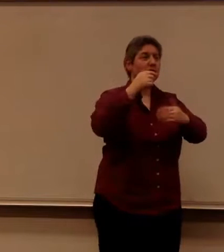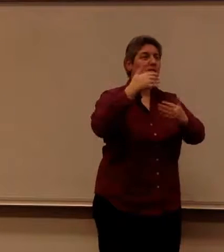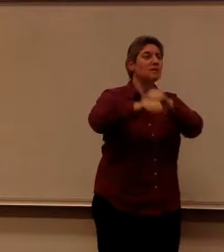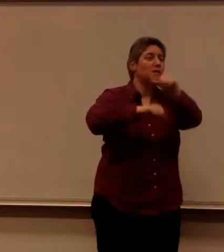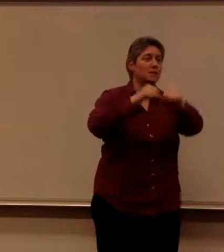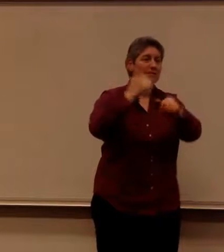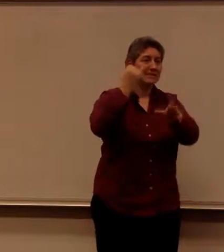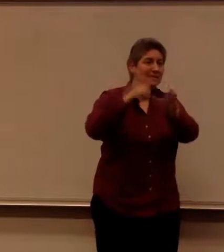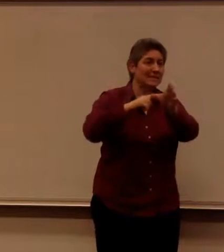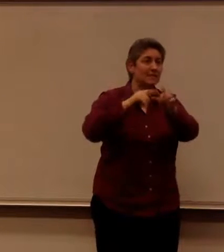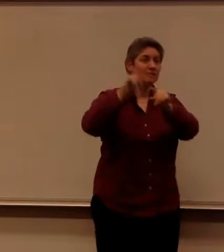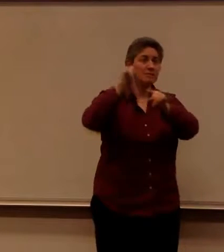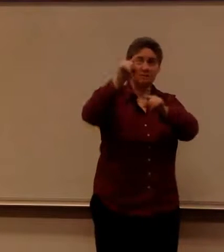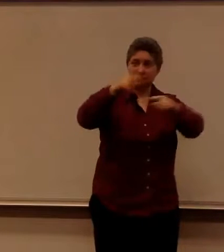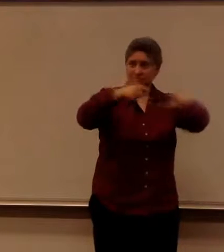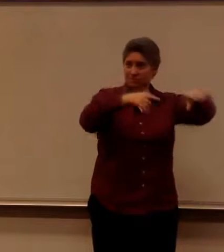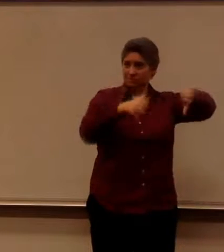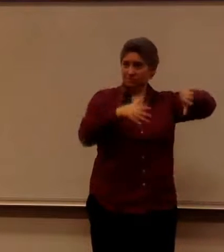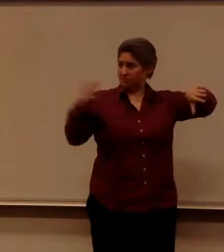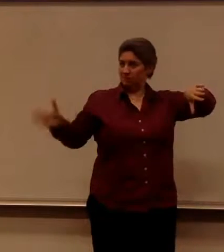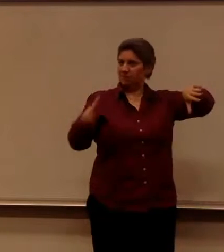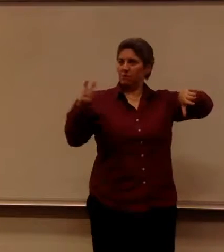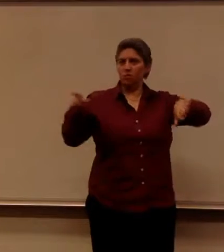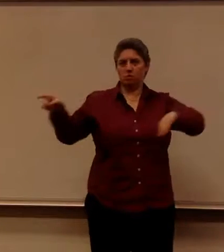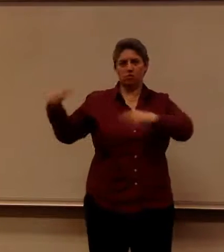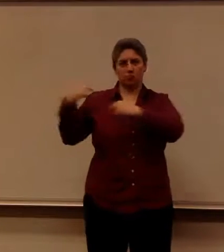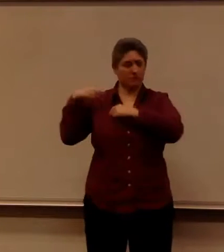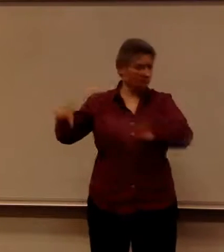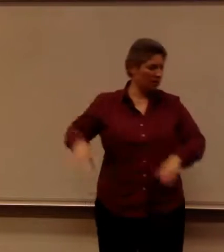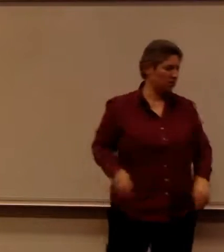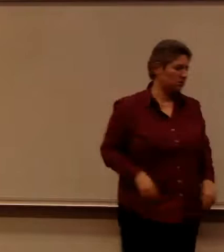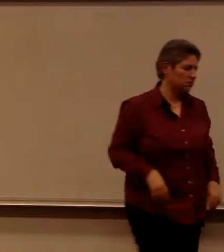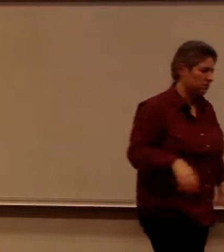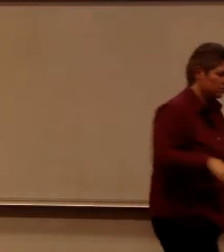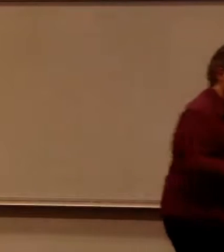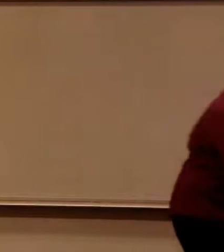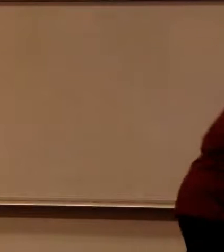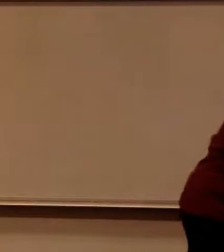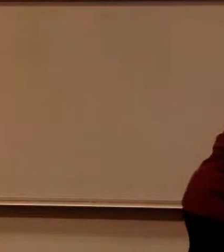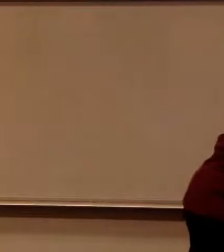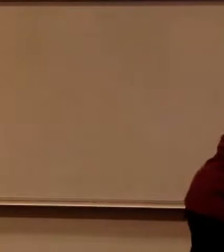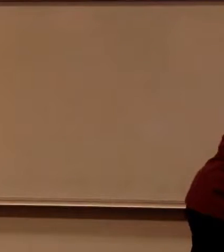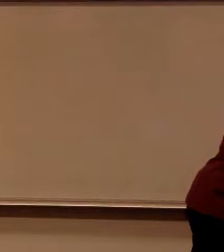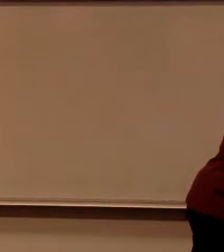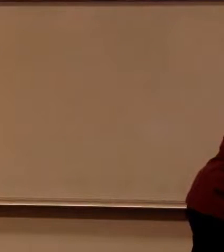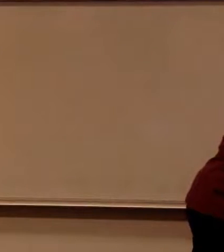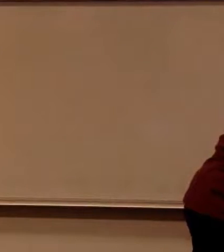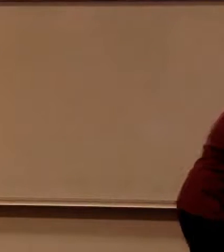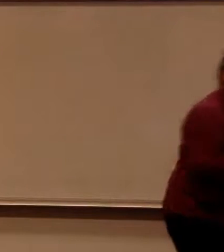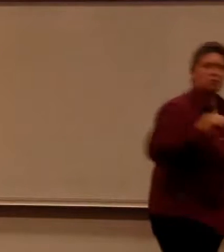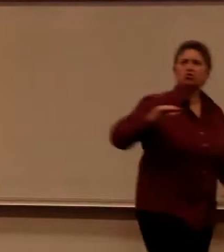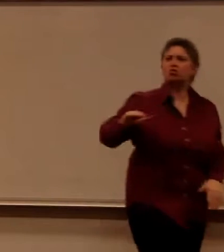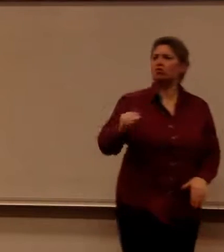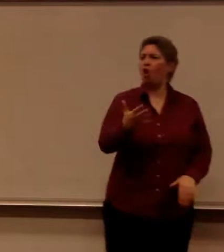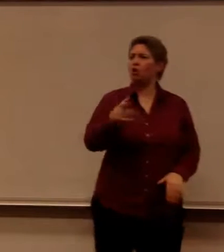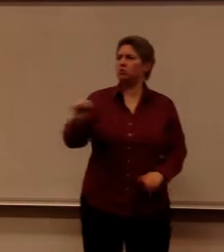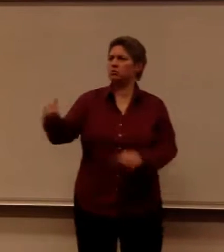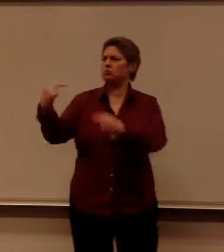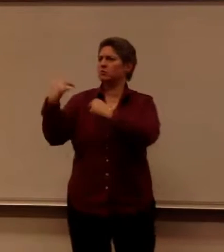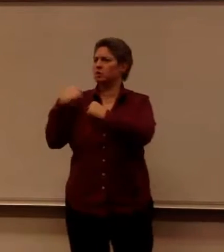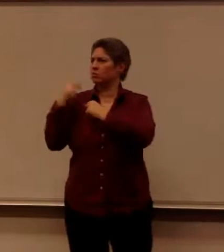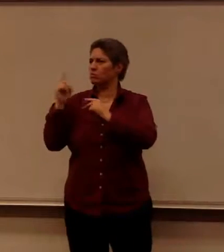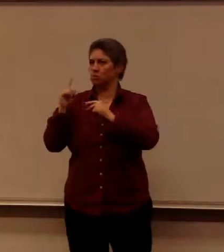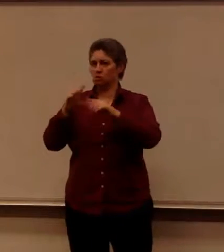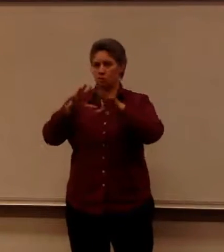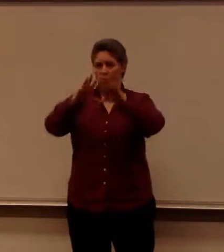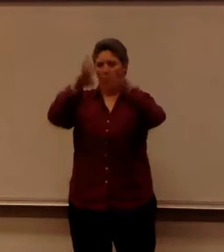want to have them involved and have them fully able to participate in the next cycle, in the next section. Deaf Action responsible